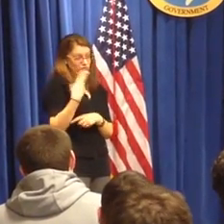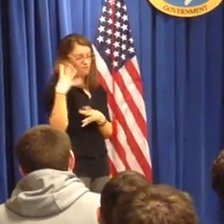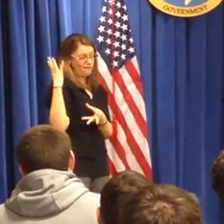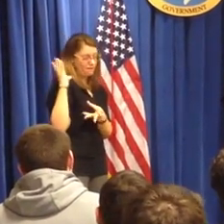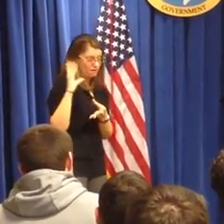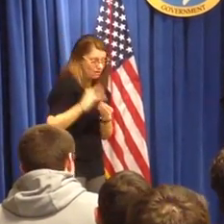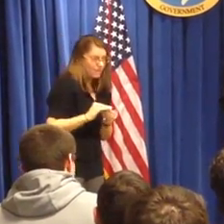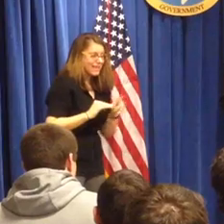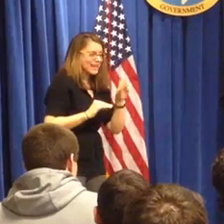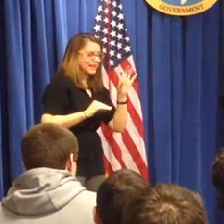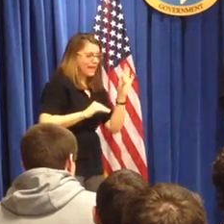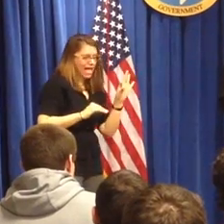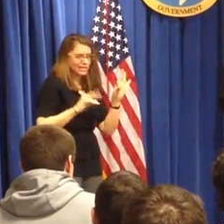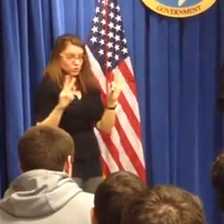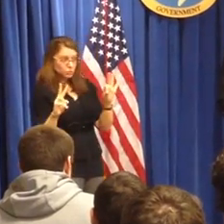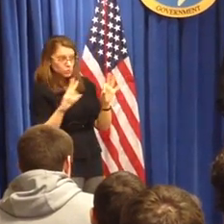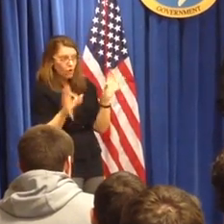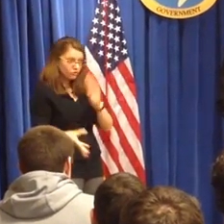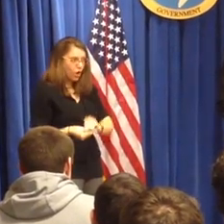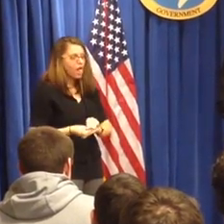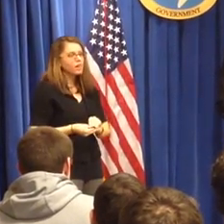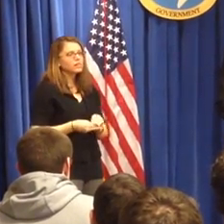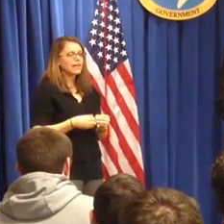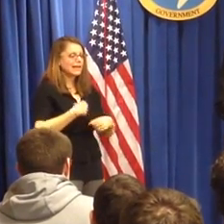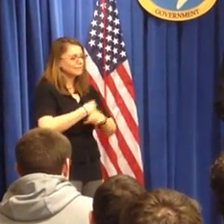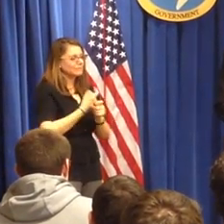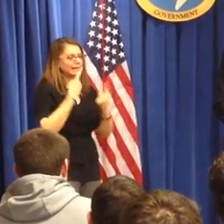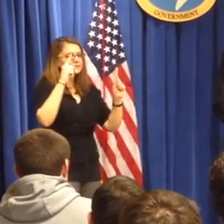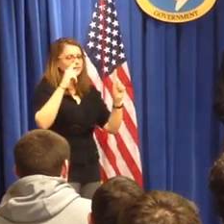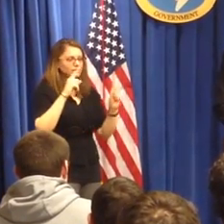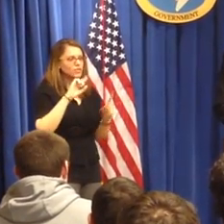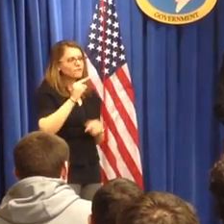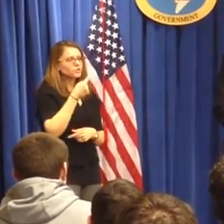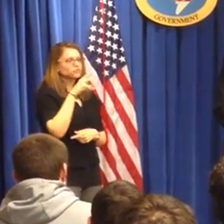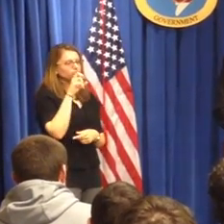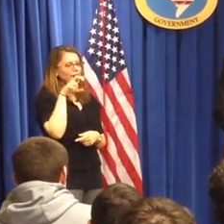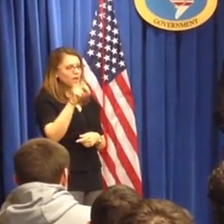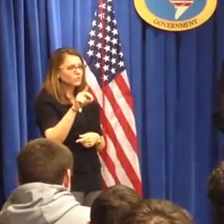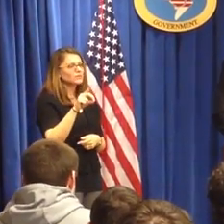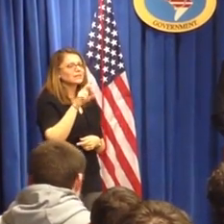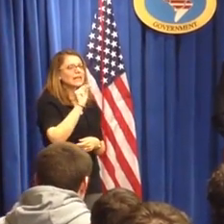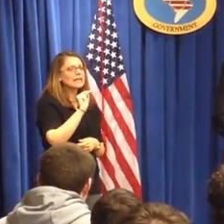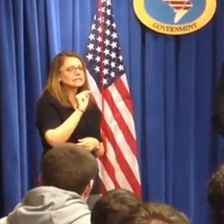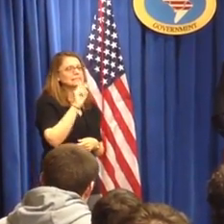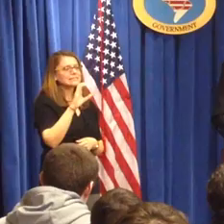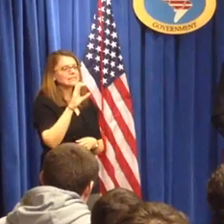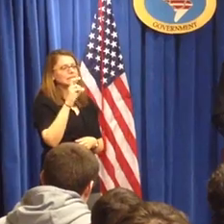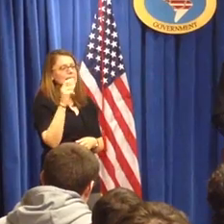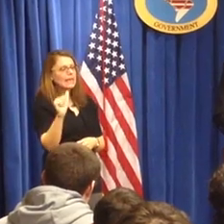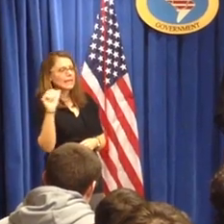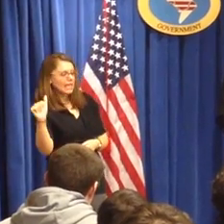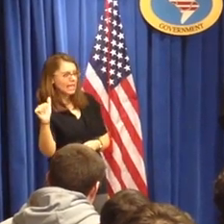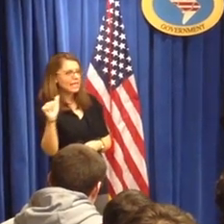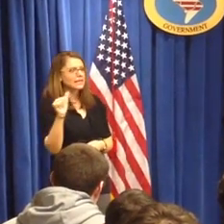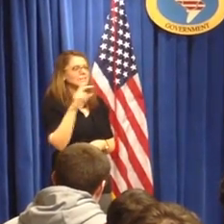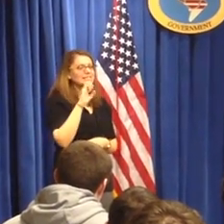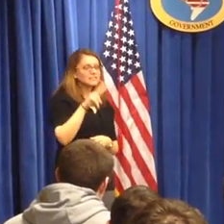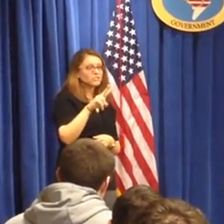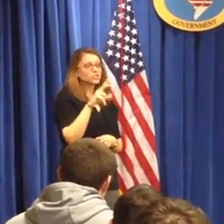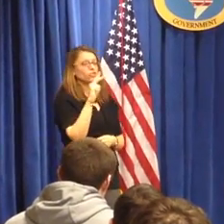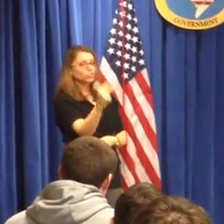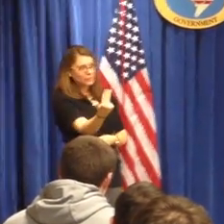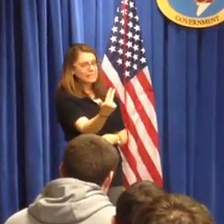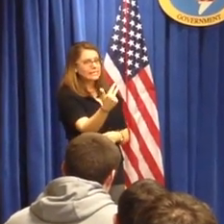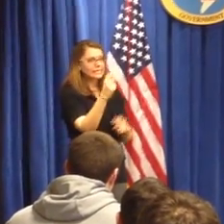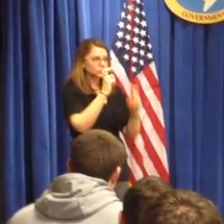9-2 overall and making it to the first round of the NC2A Division III